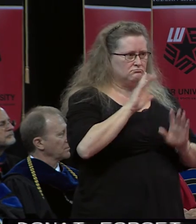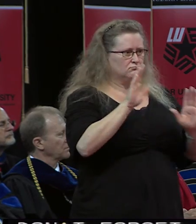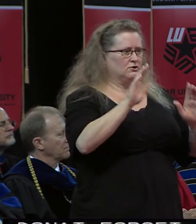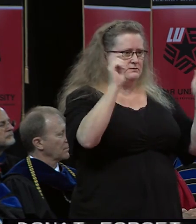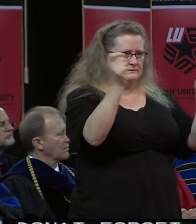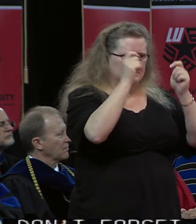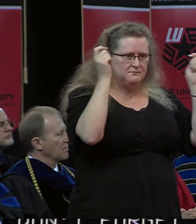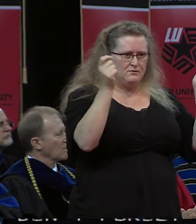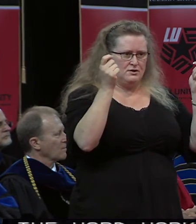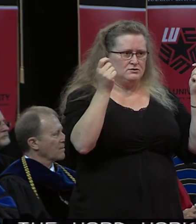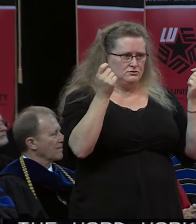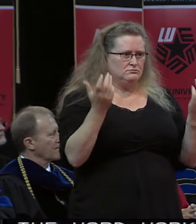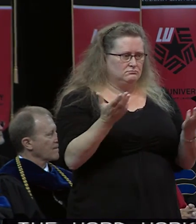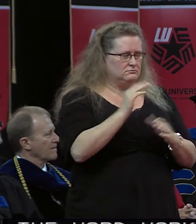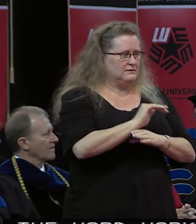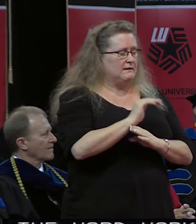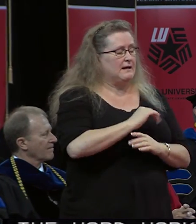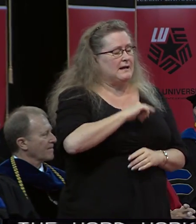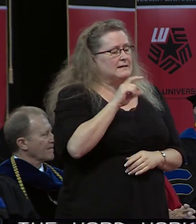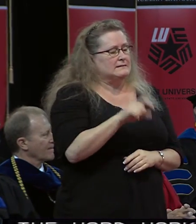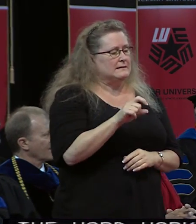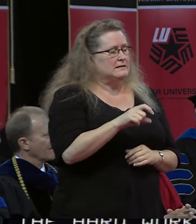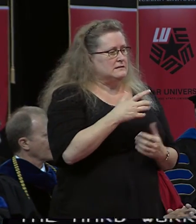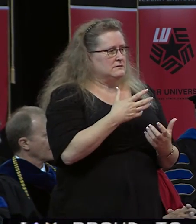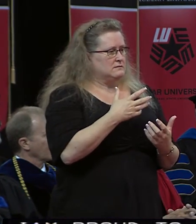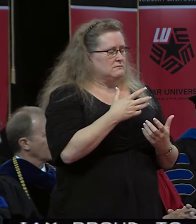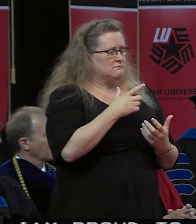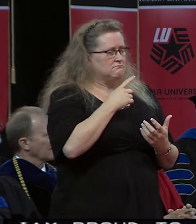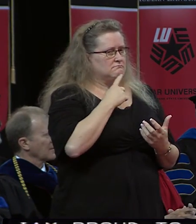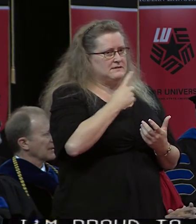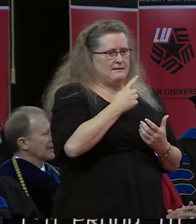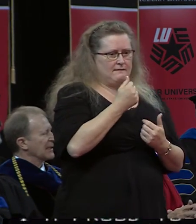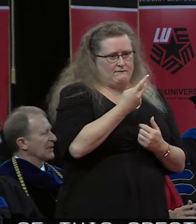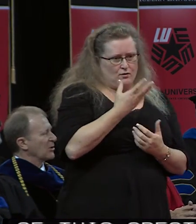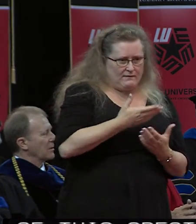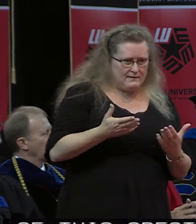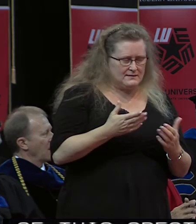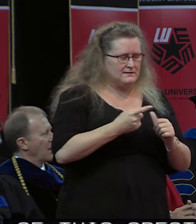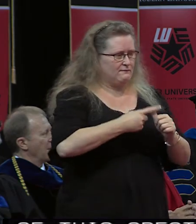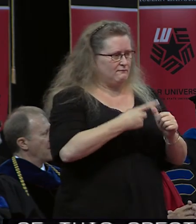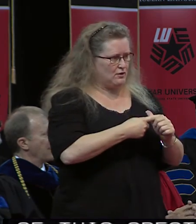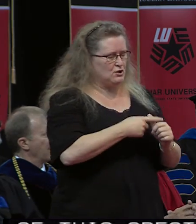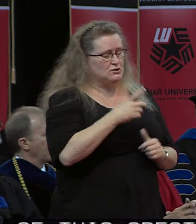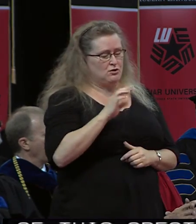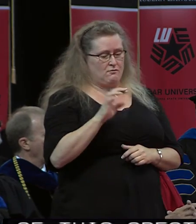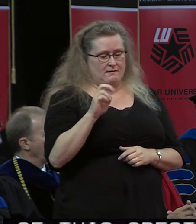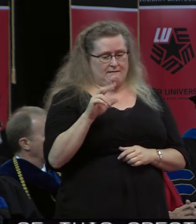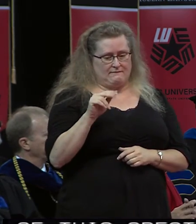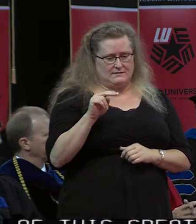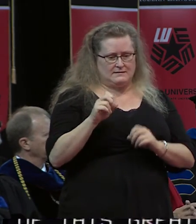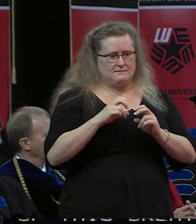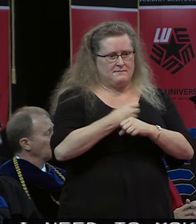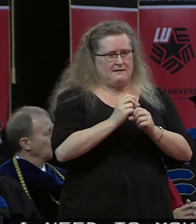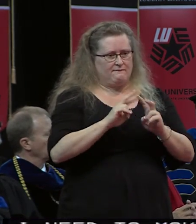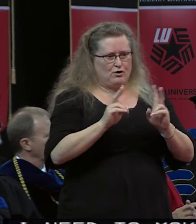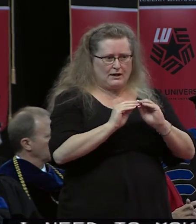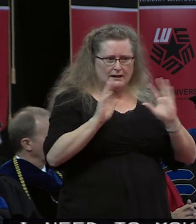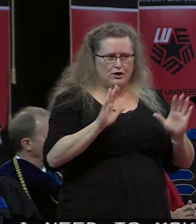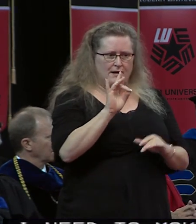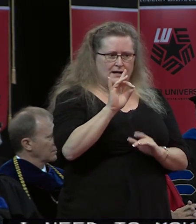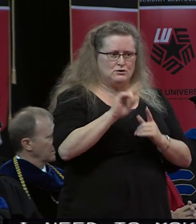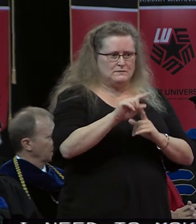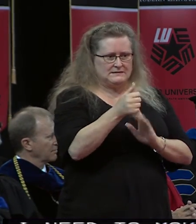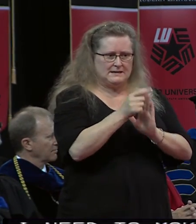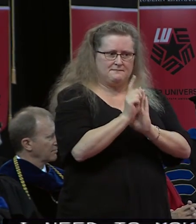celebration. I need to make a few disclaimers here. First of all, Dr. Evans made it very clear, 8 to 10 minutes,